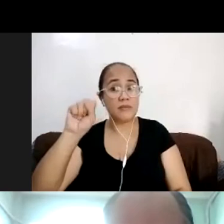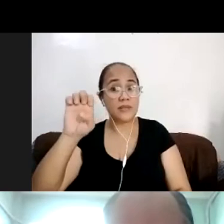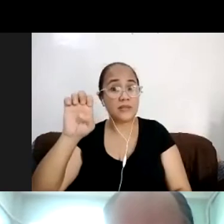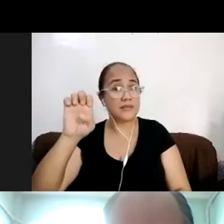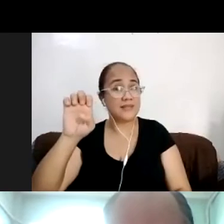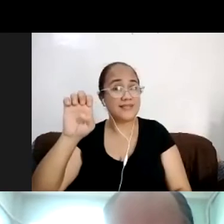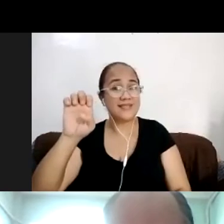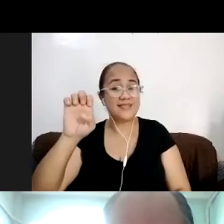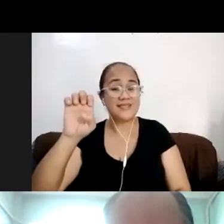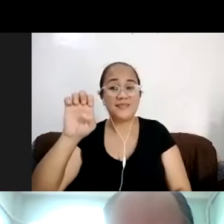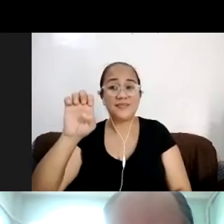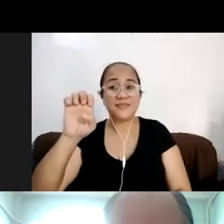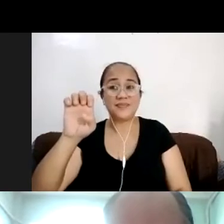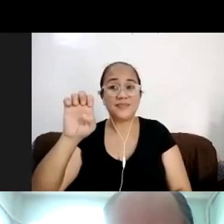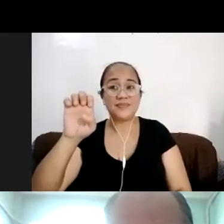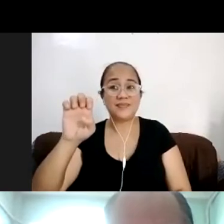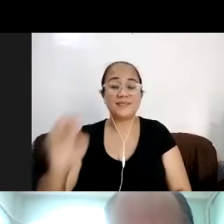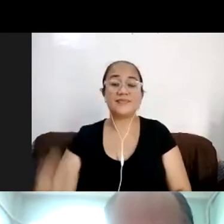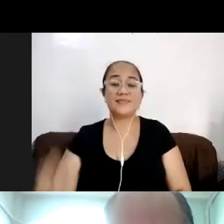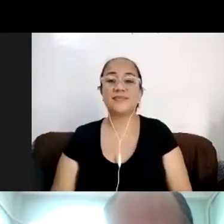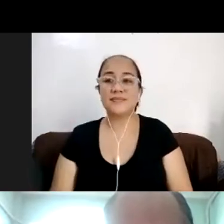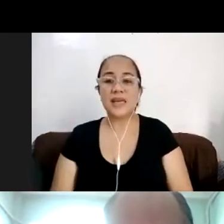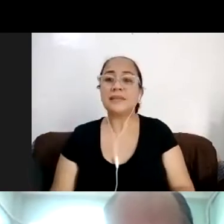Peeps is saying no. Right.